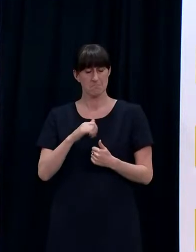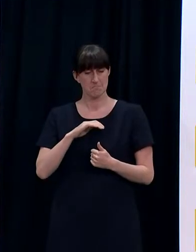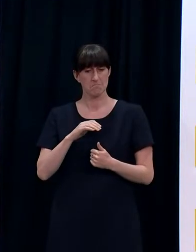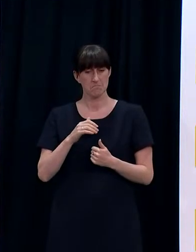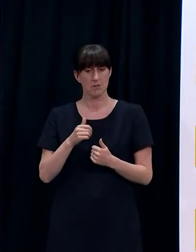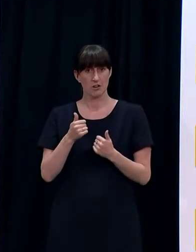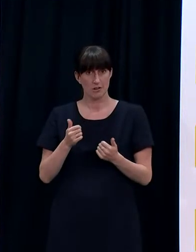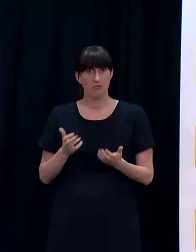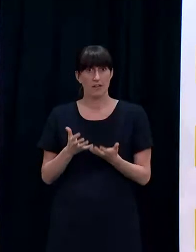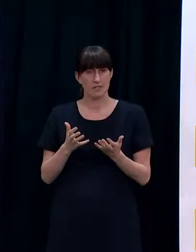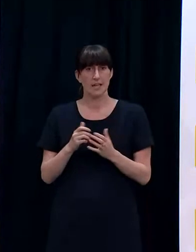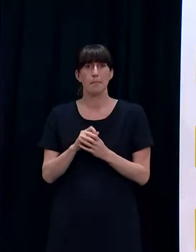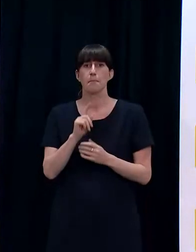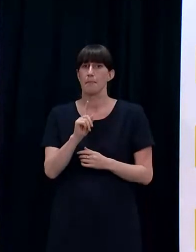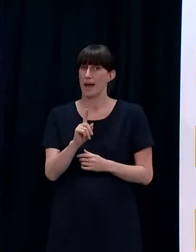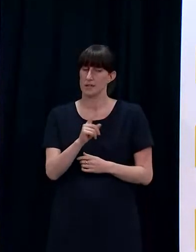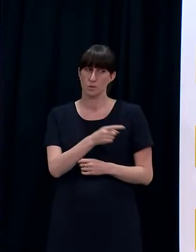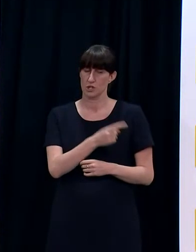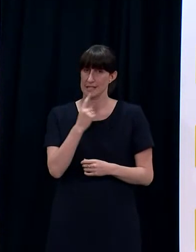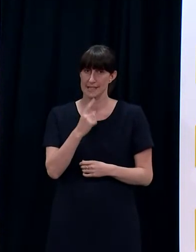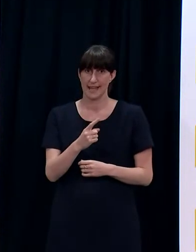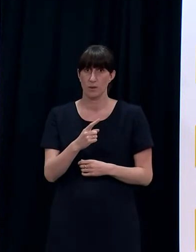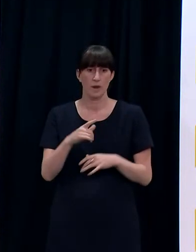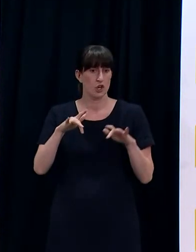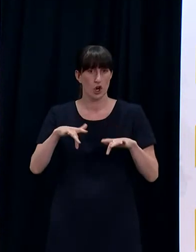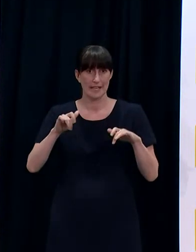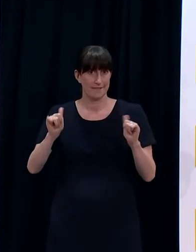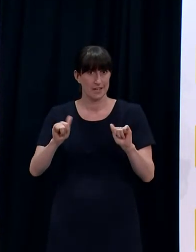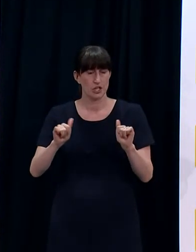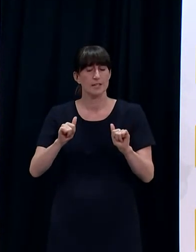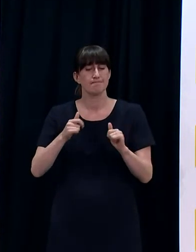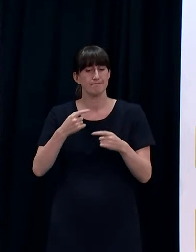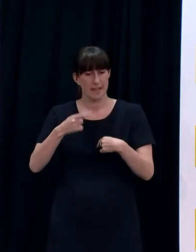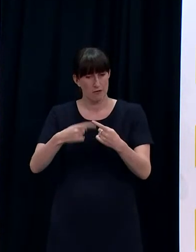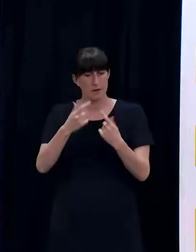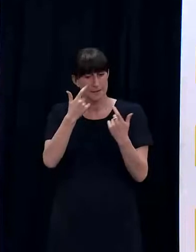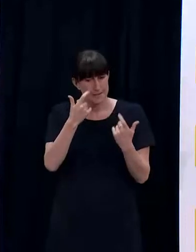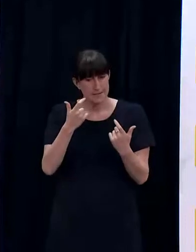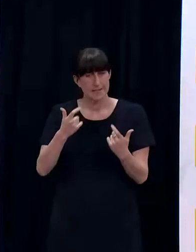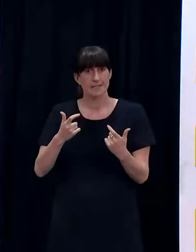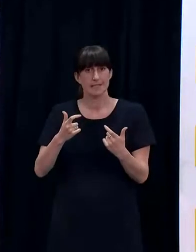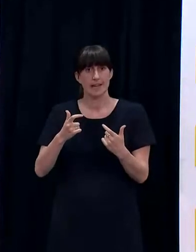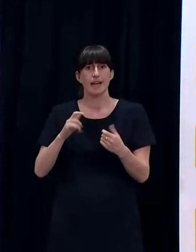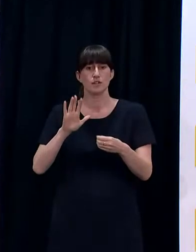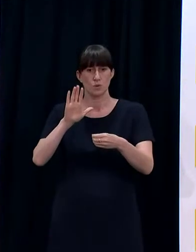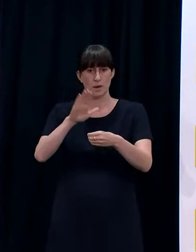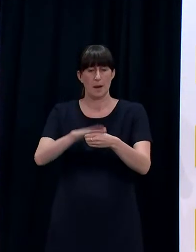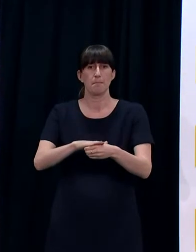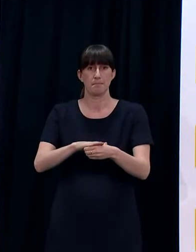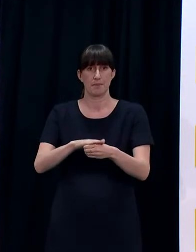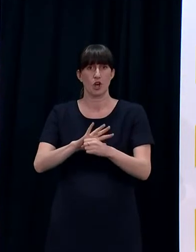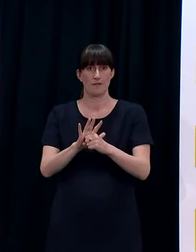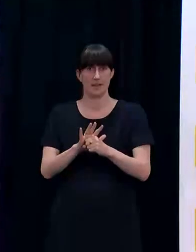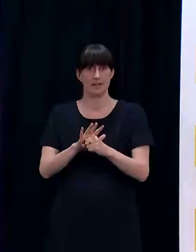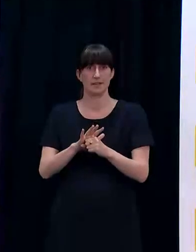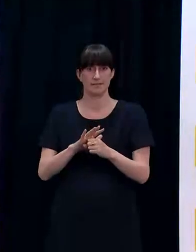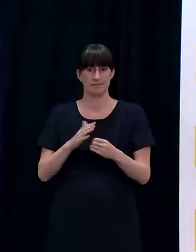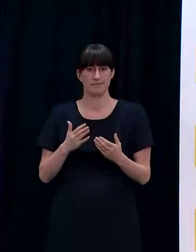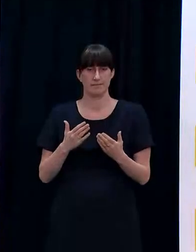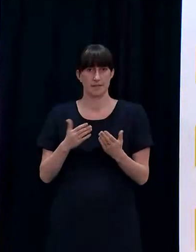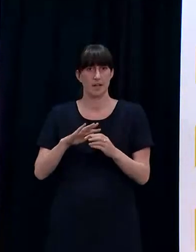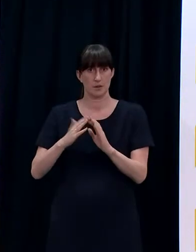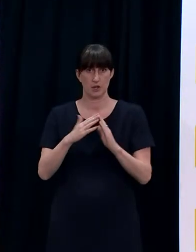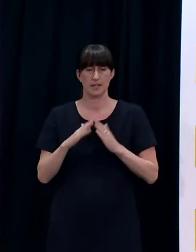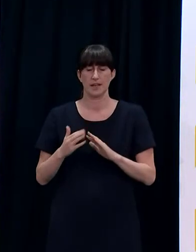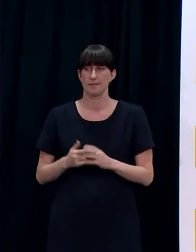said, the job is not yet done. We must continue to be vigilant and get on top of this outbreak. As I said, I'm now going to